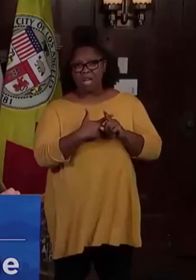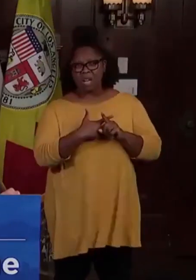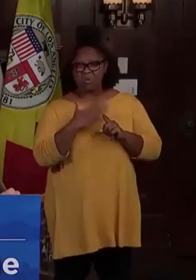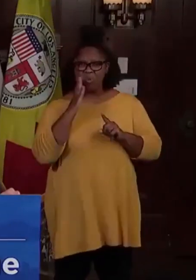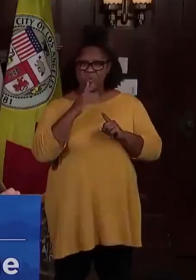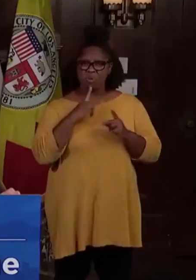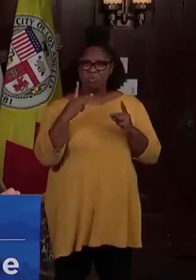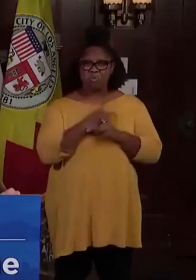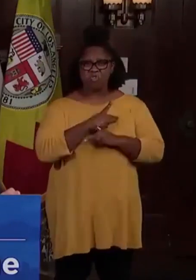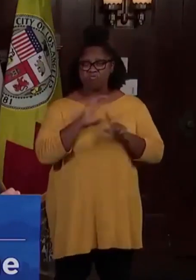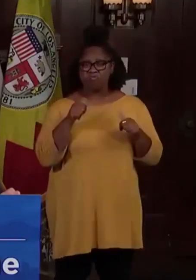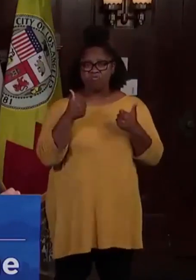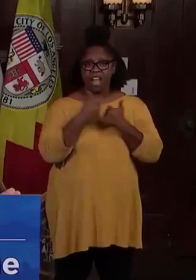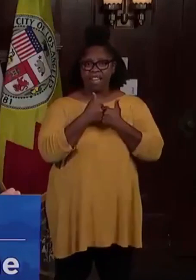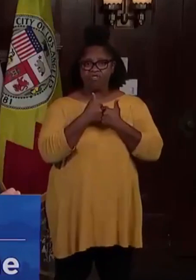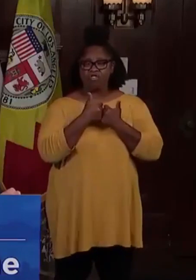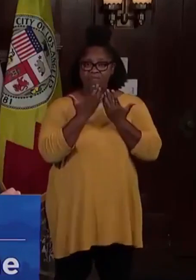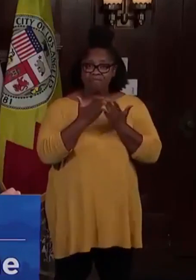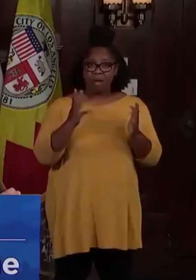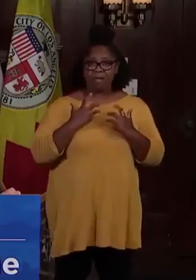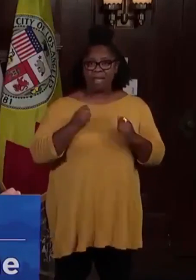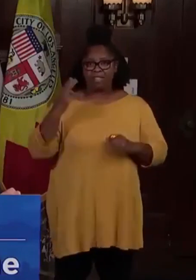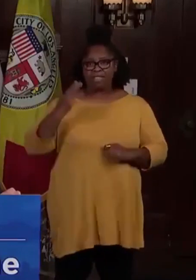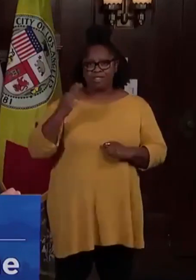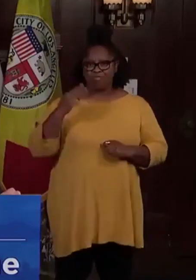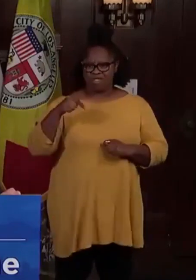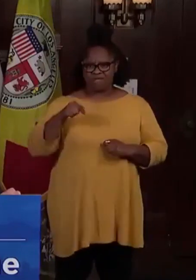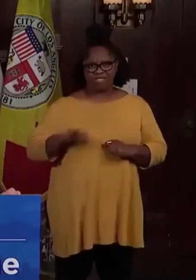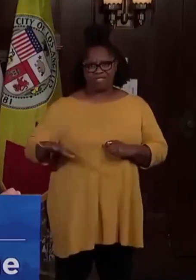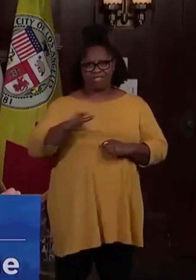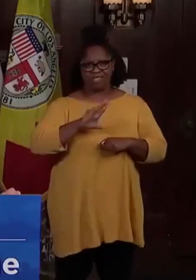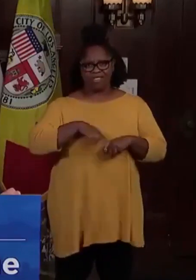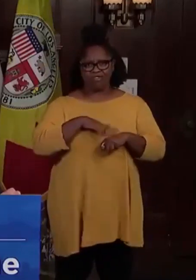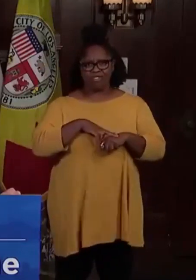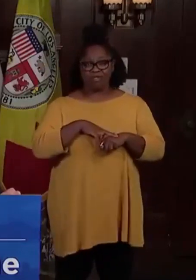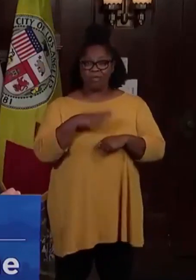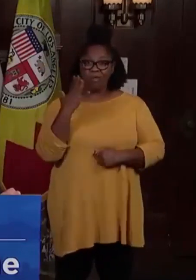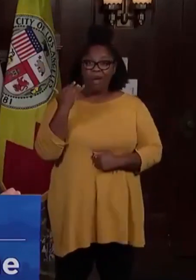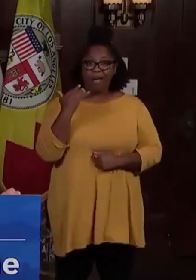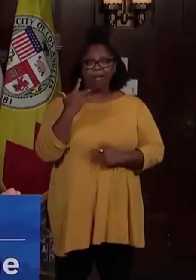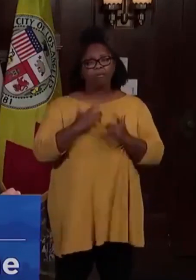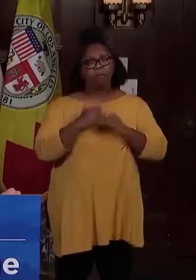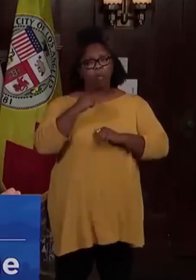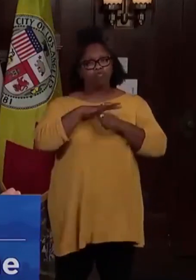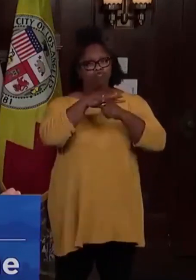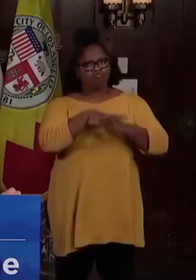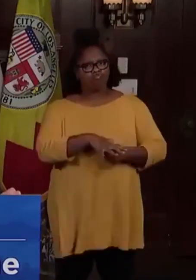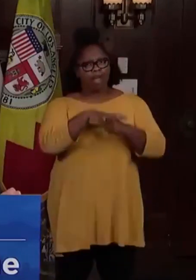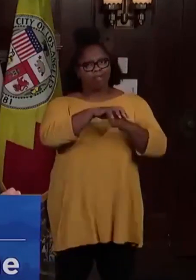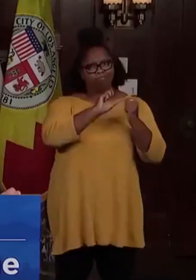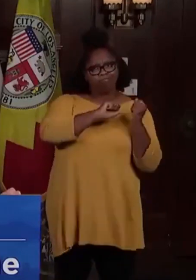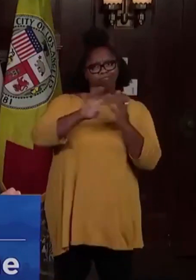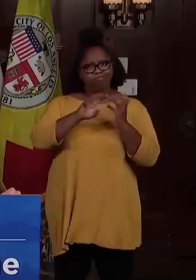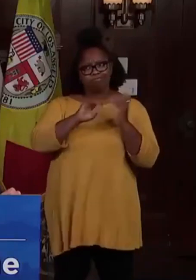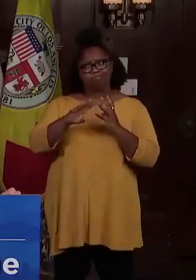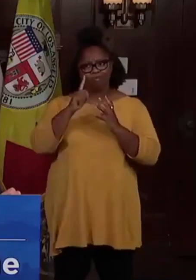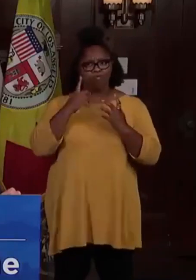public health history of this nation, largely because of the stress that's going to be put on our healthcare